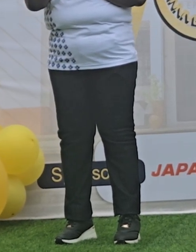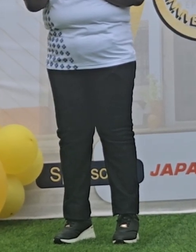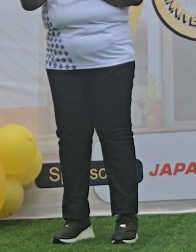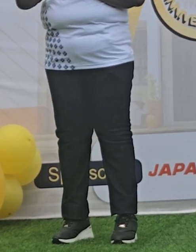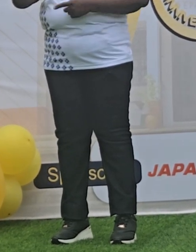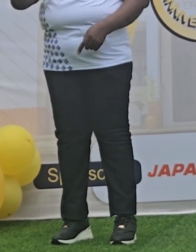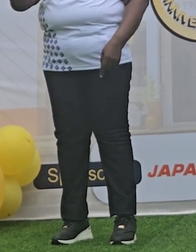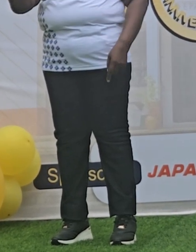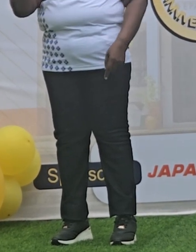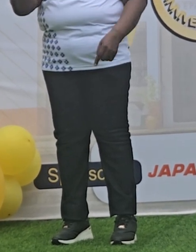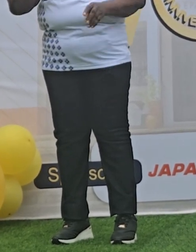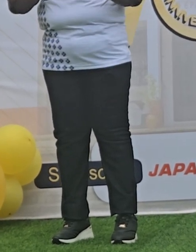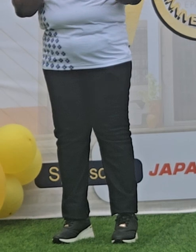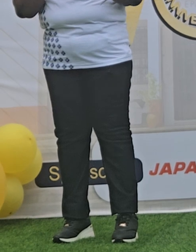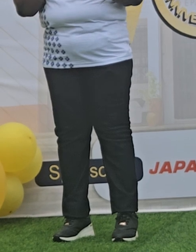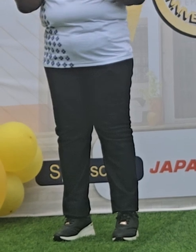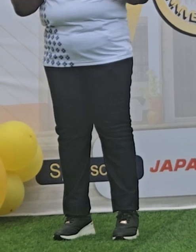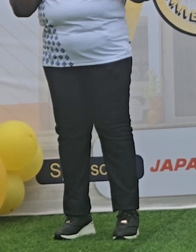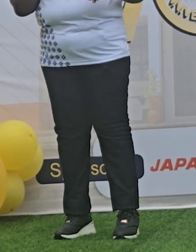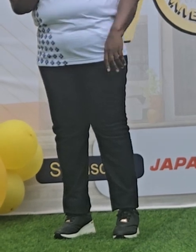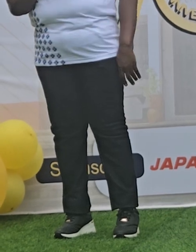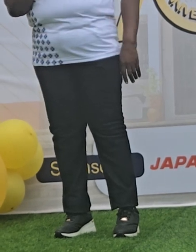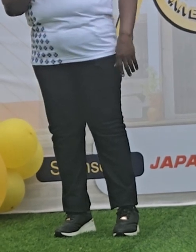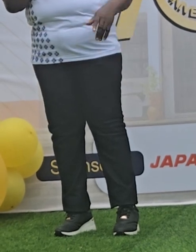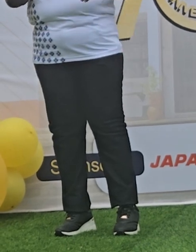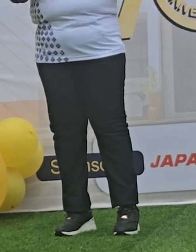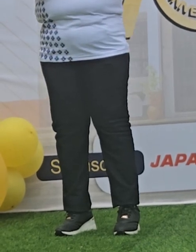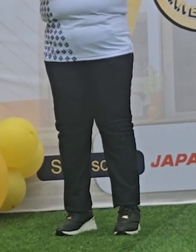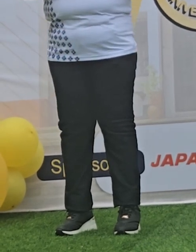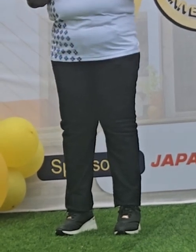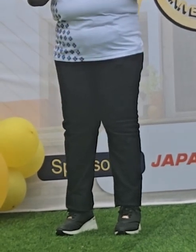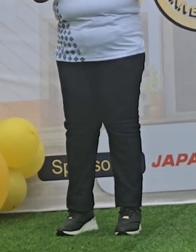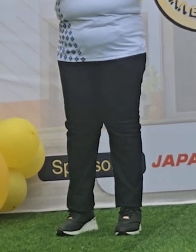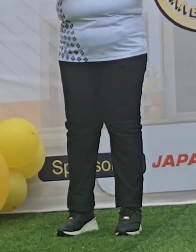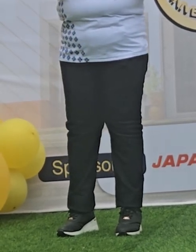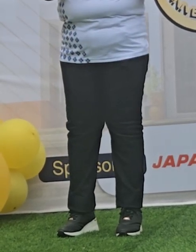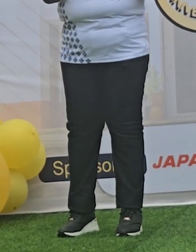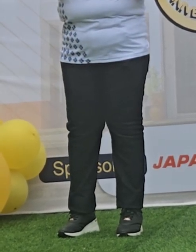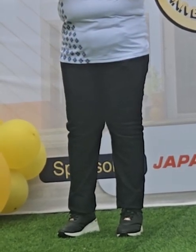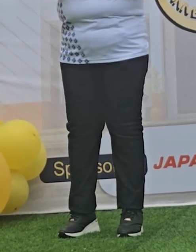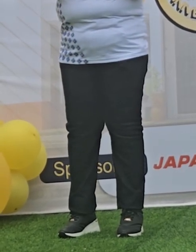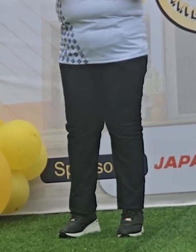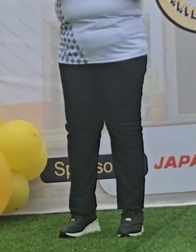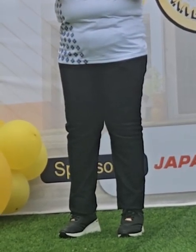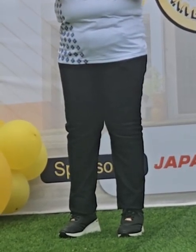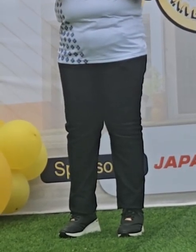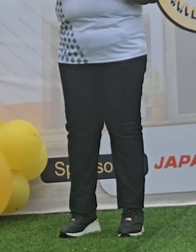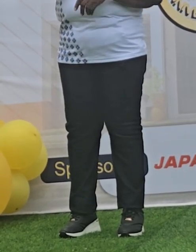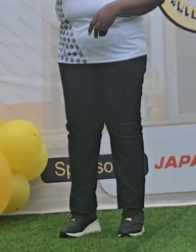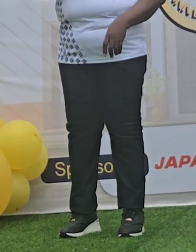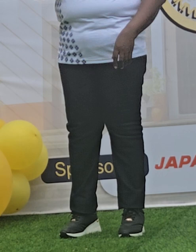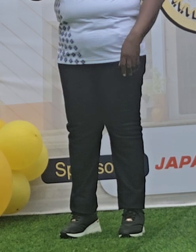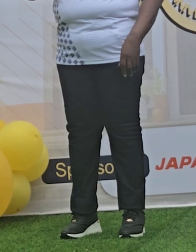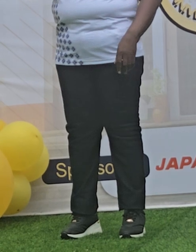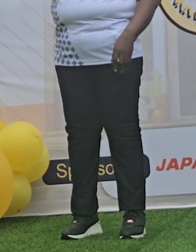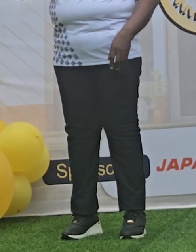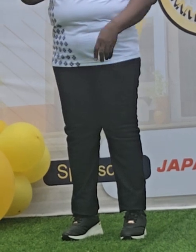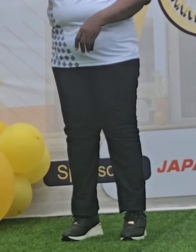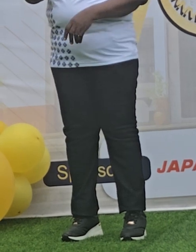I said, most of those who were teaching here, including Professor Buzia